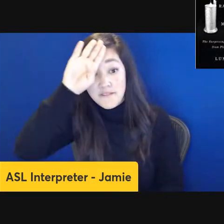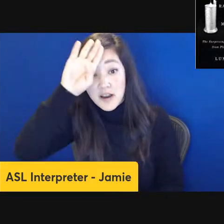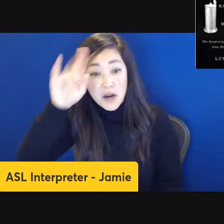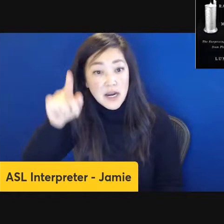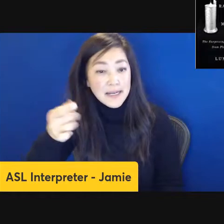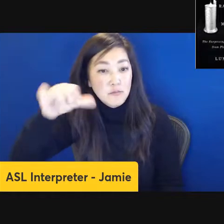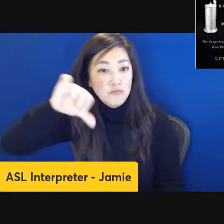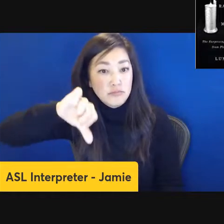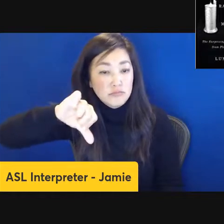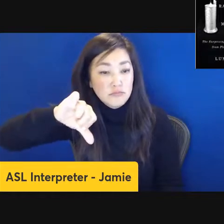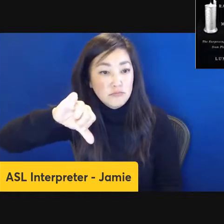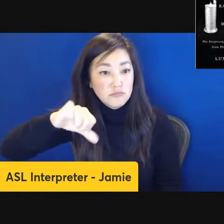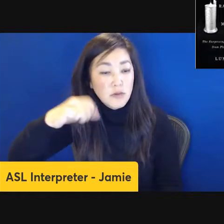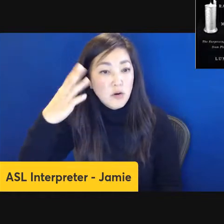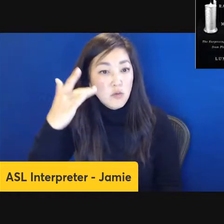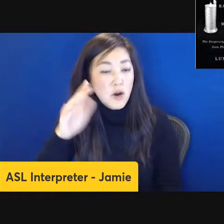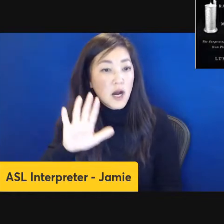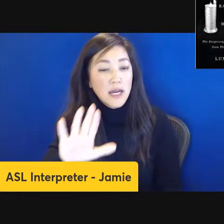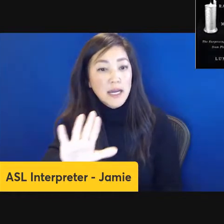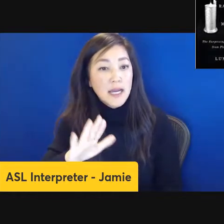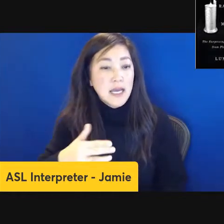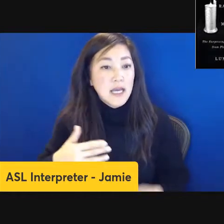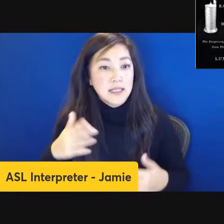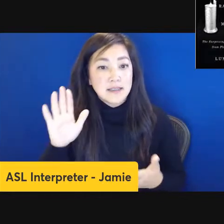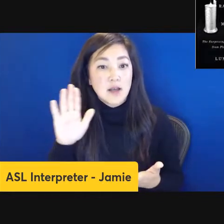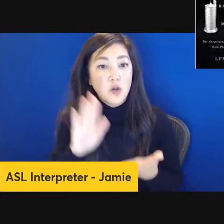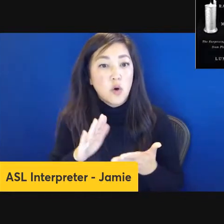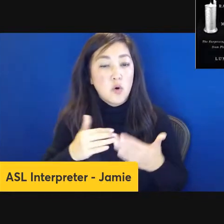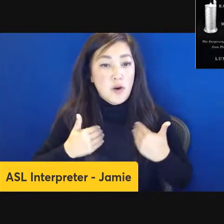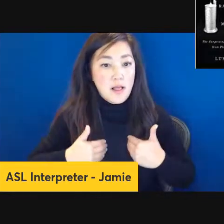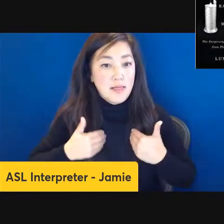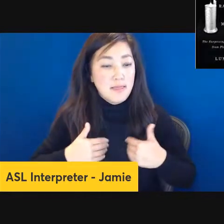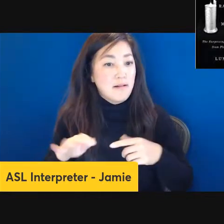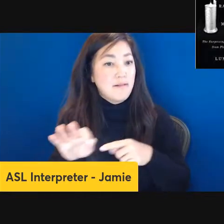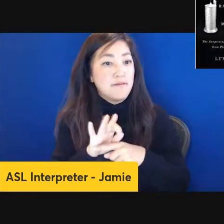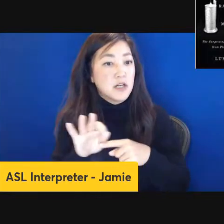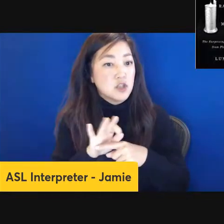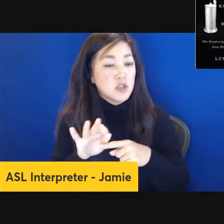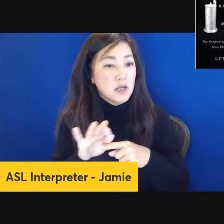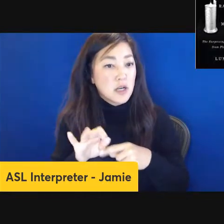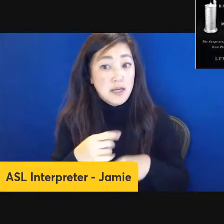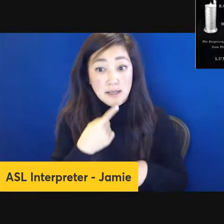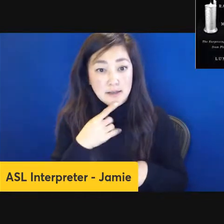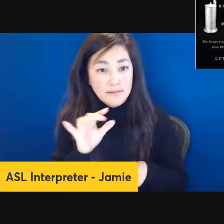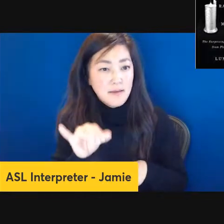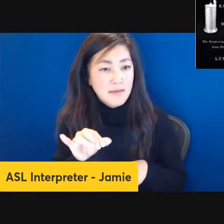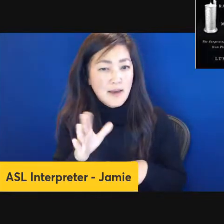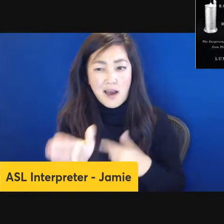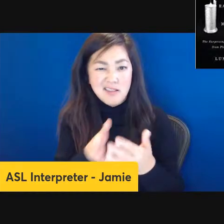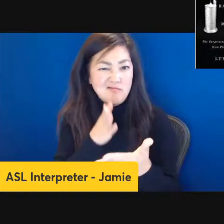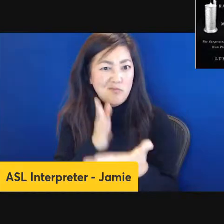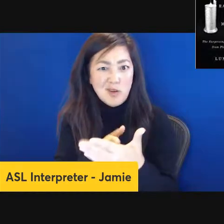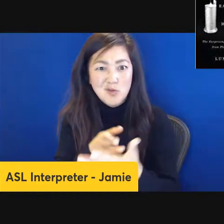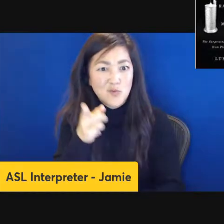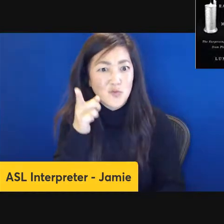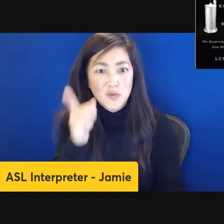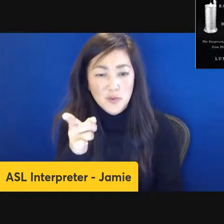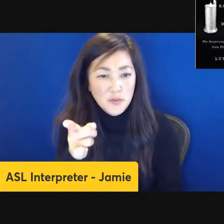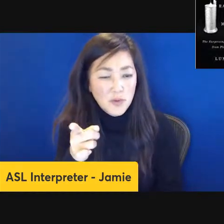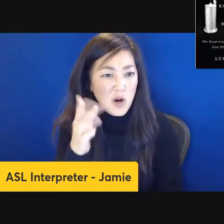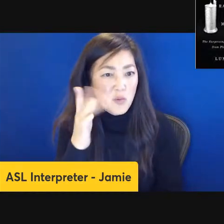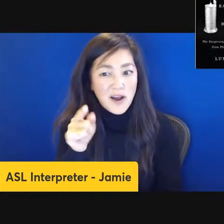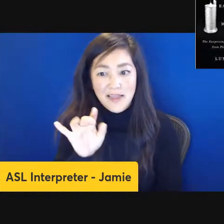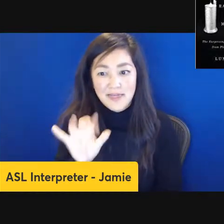rejected for his lower lung function. And he claimed that this was, in a lawsuit, that this was